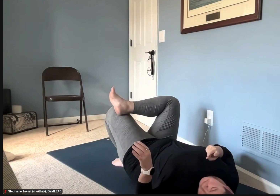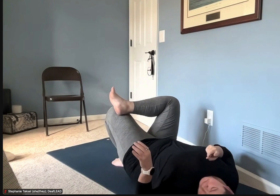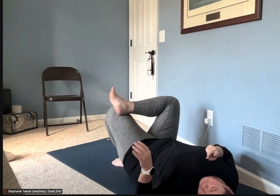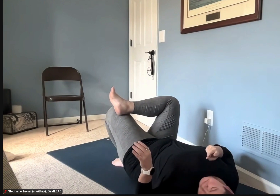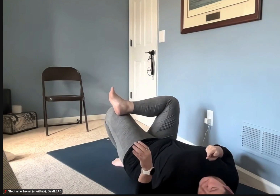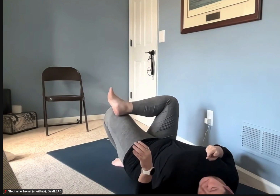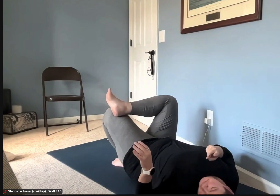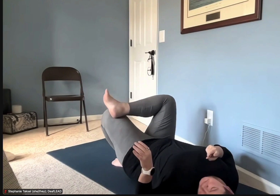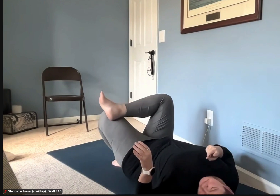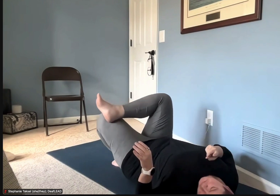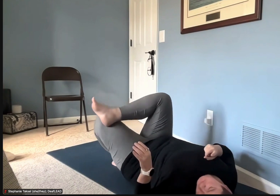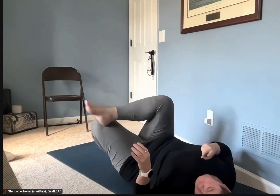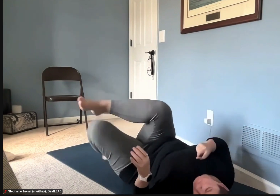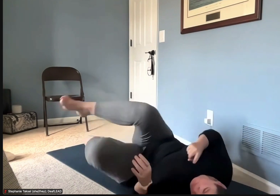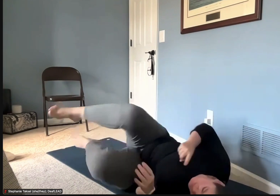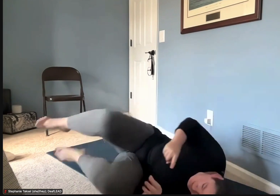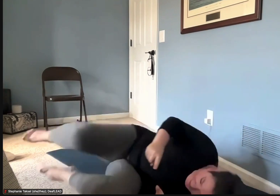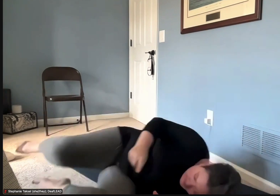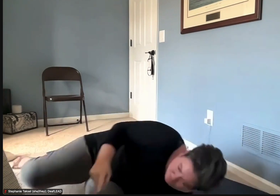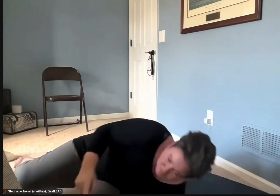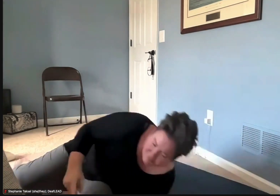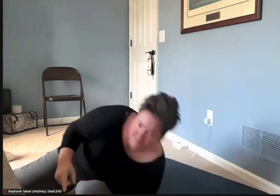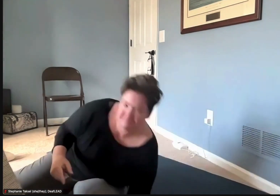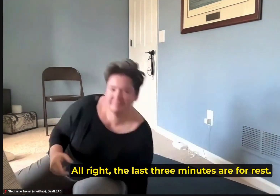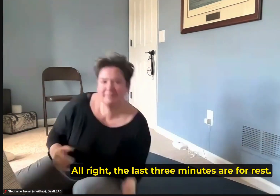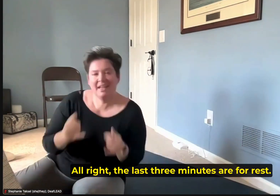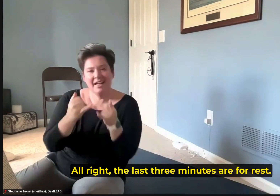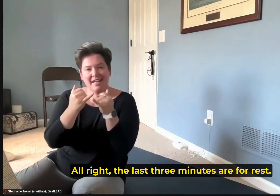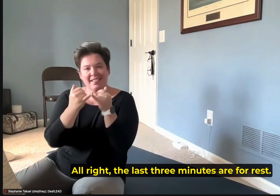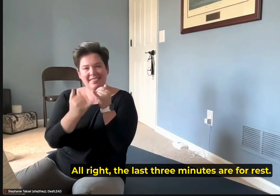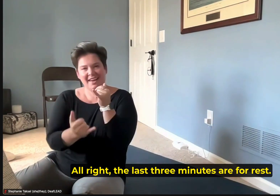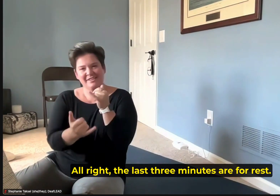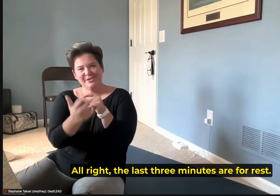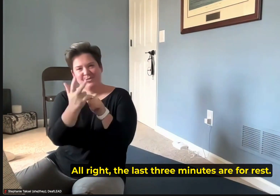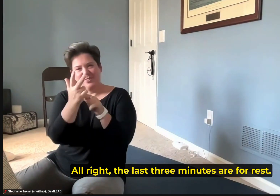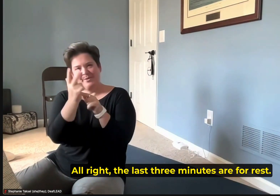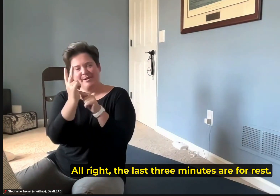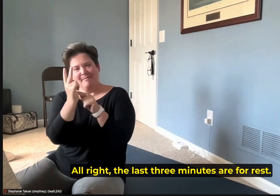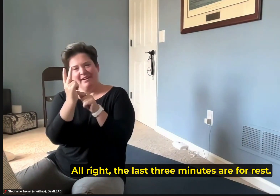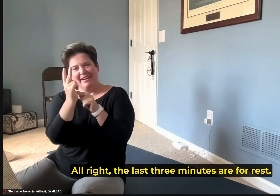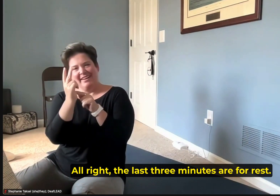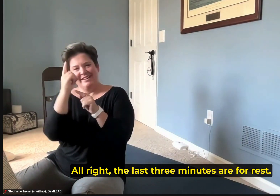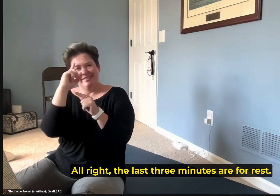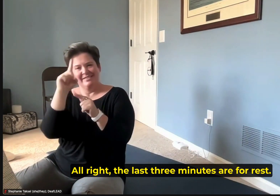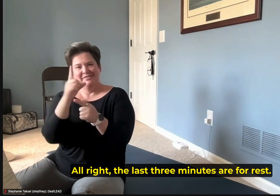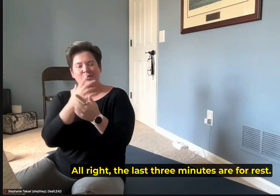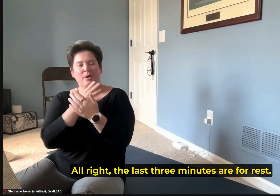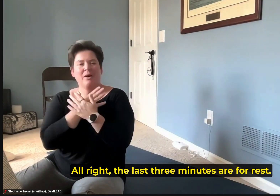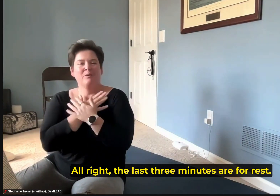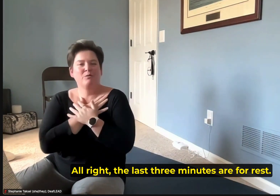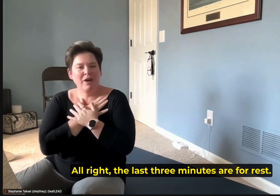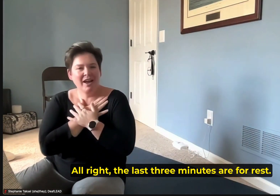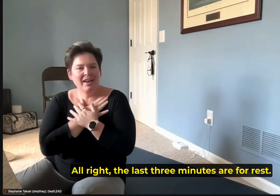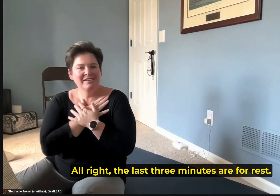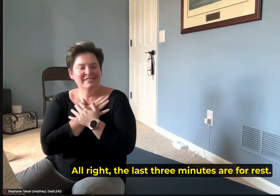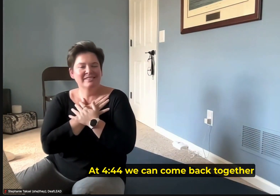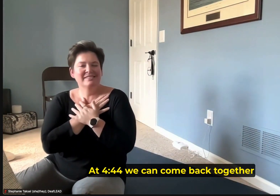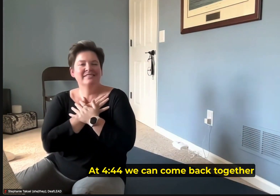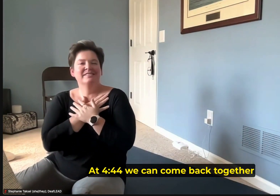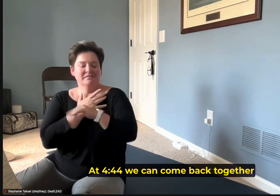All right, the last 3 minutes are for rest.